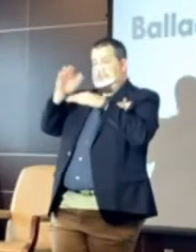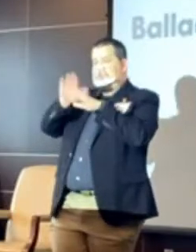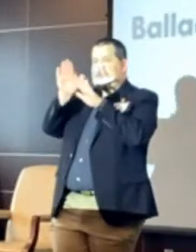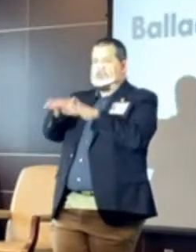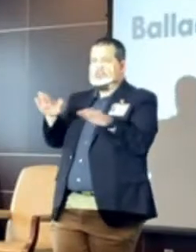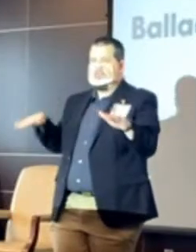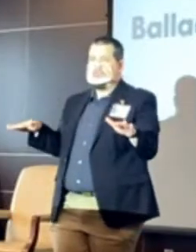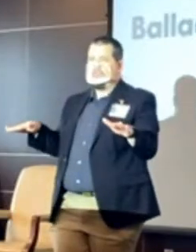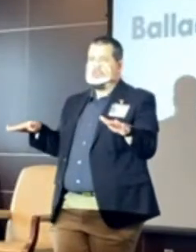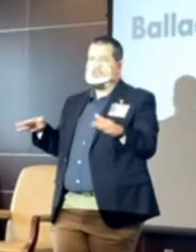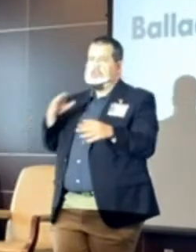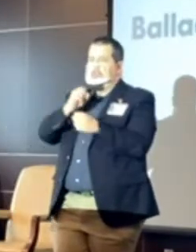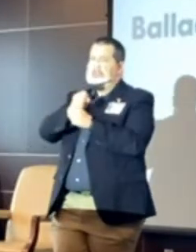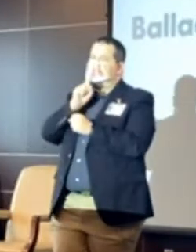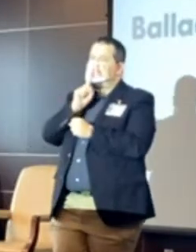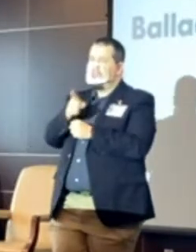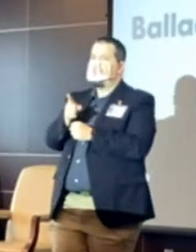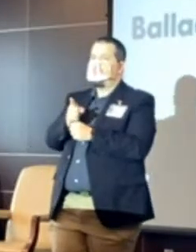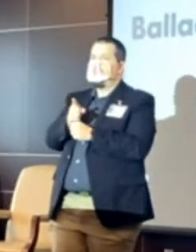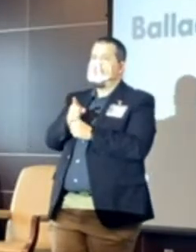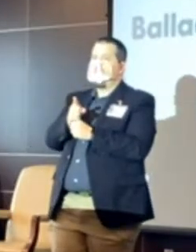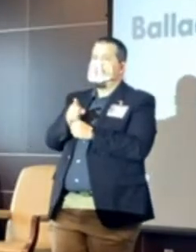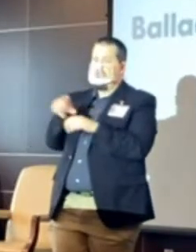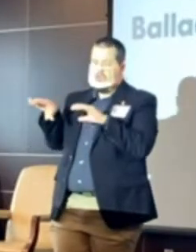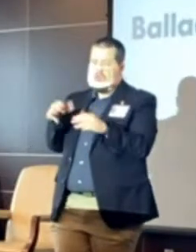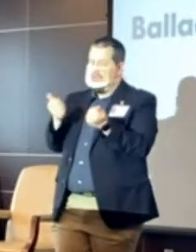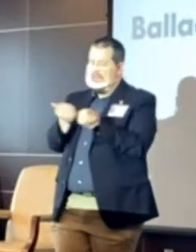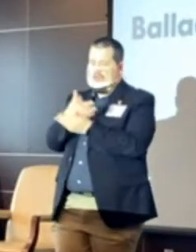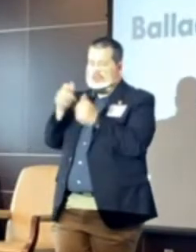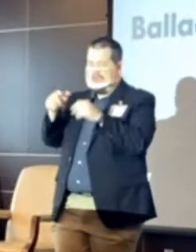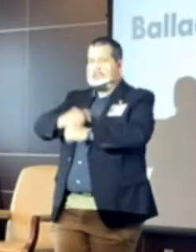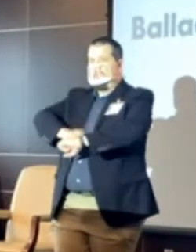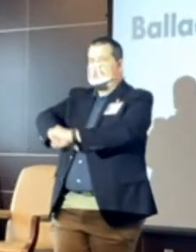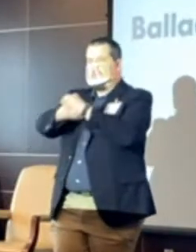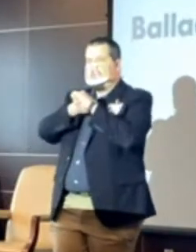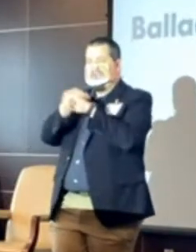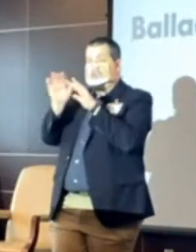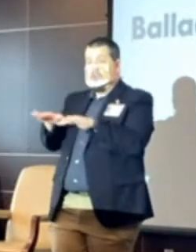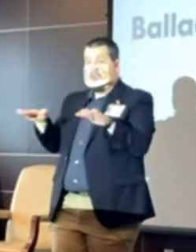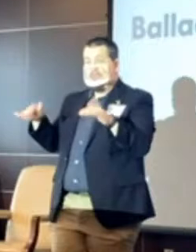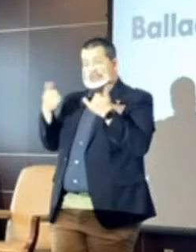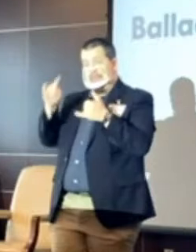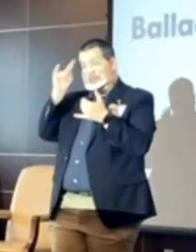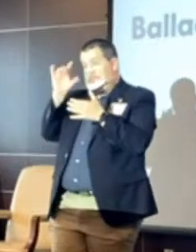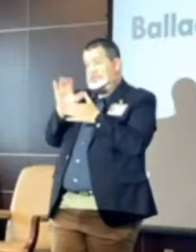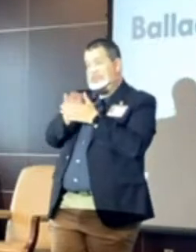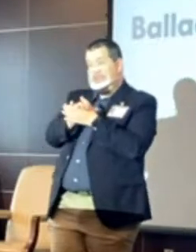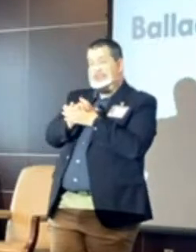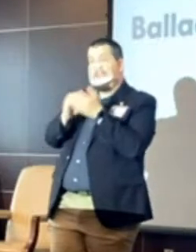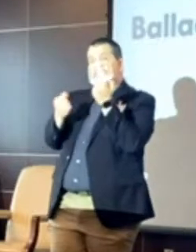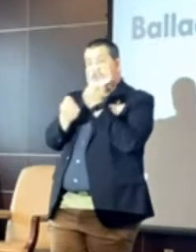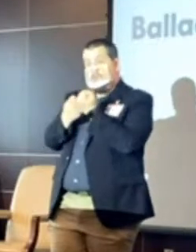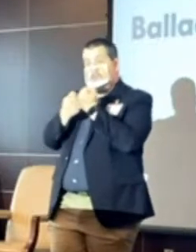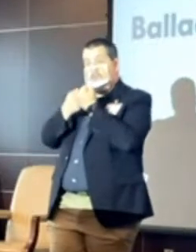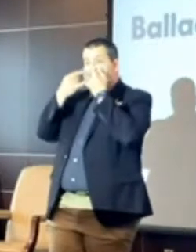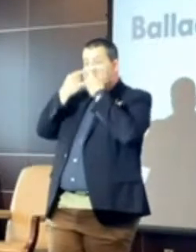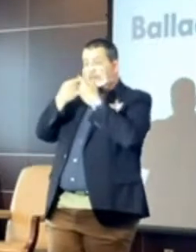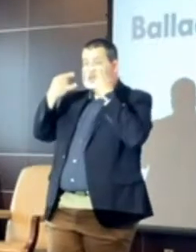of our region and make sure that we're doing all we can to protect our children. We still believe and support mask